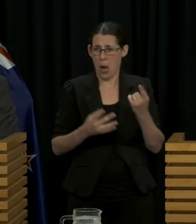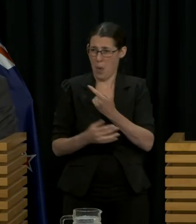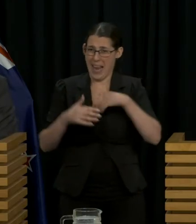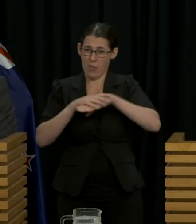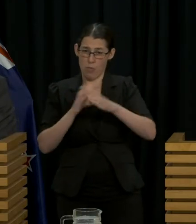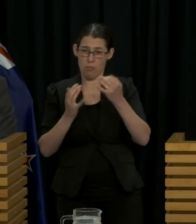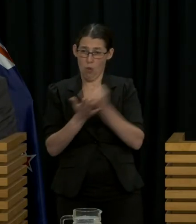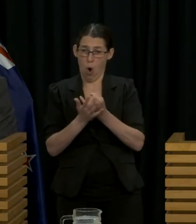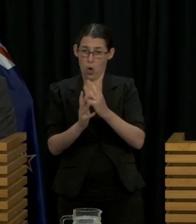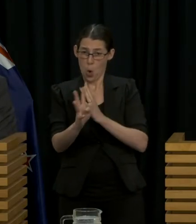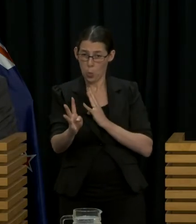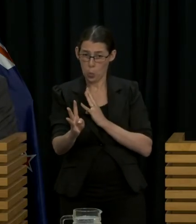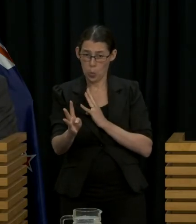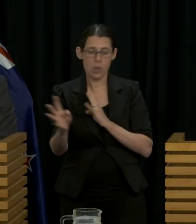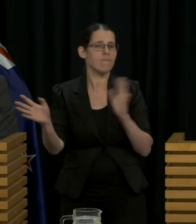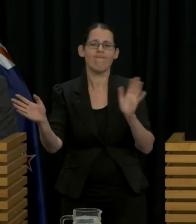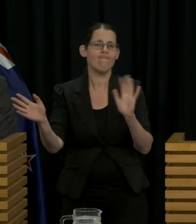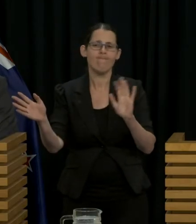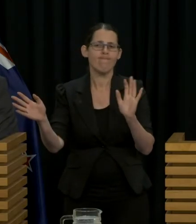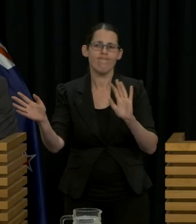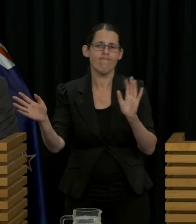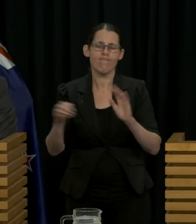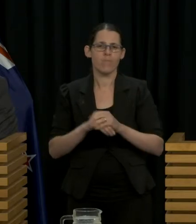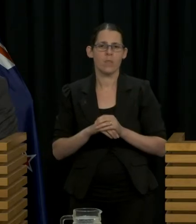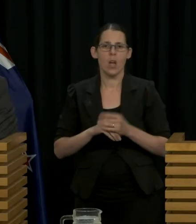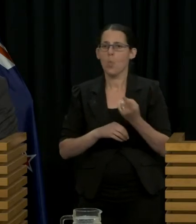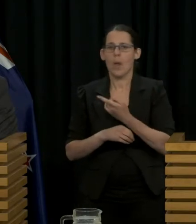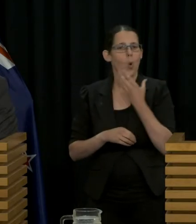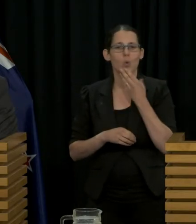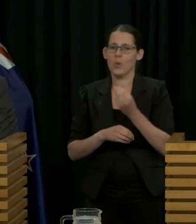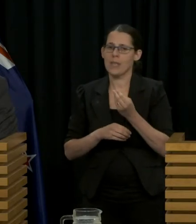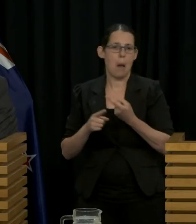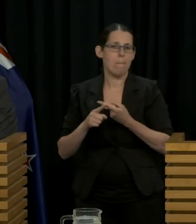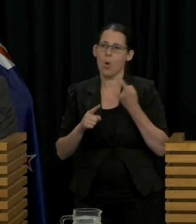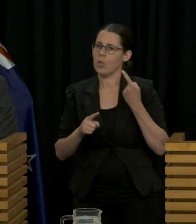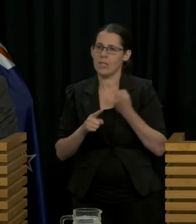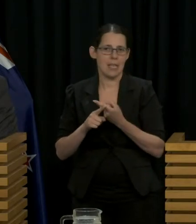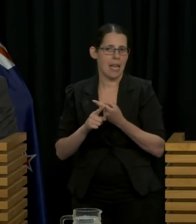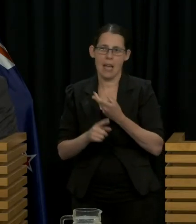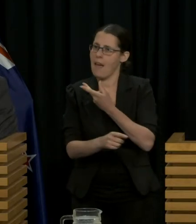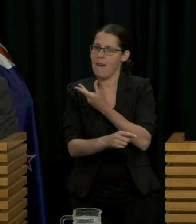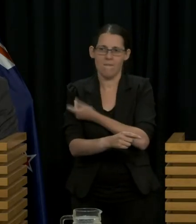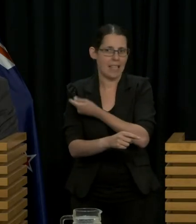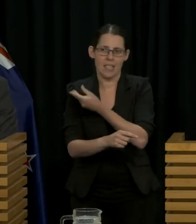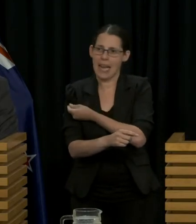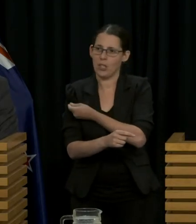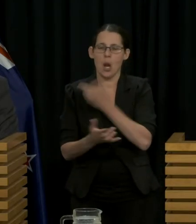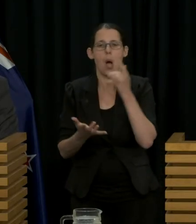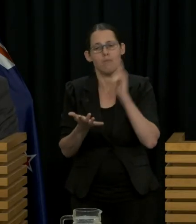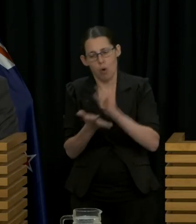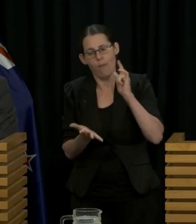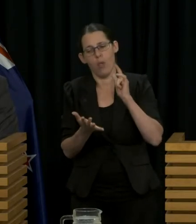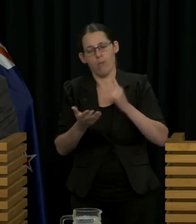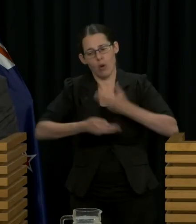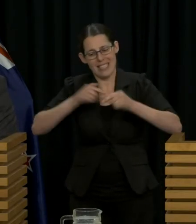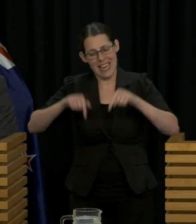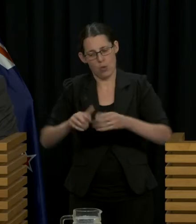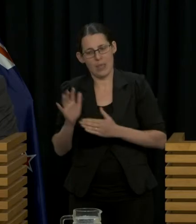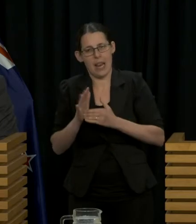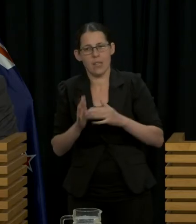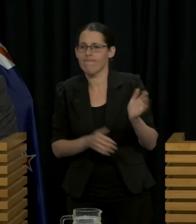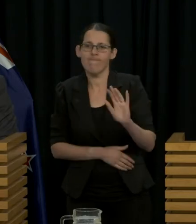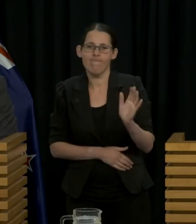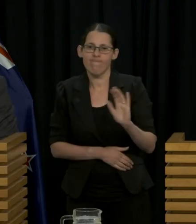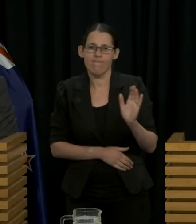think we've been through this before. We are not using emergency vaccination approval processes here in New Zealand. In